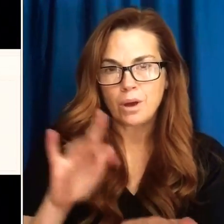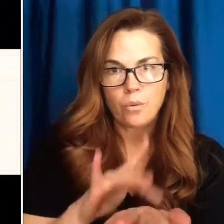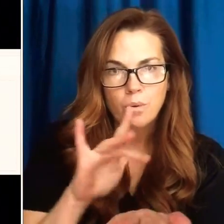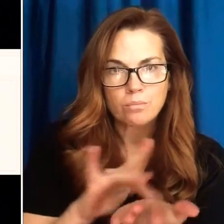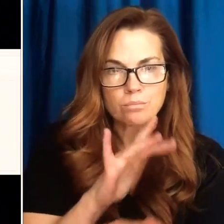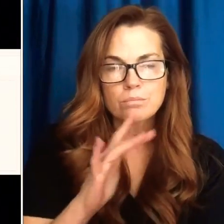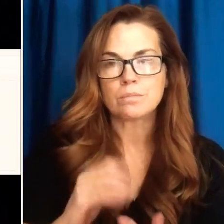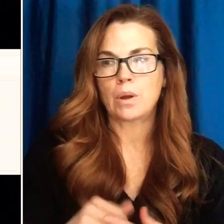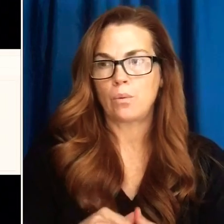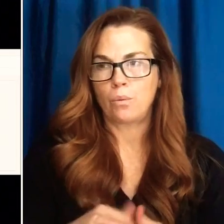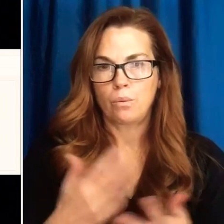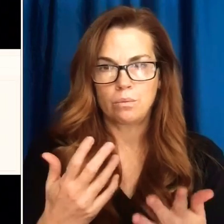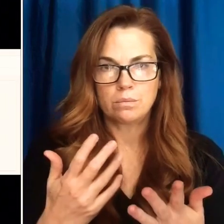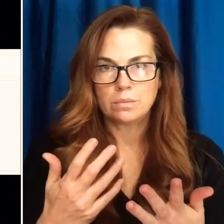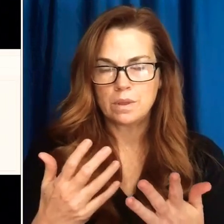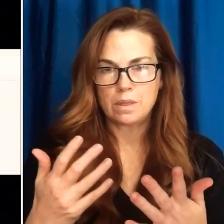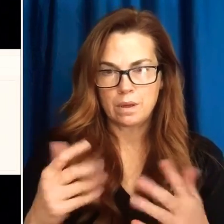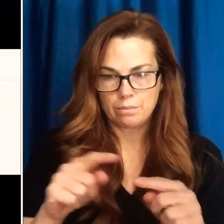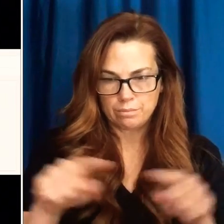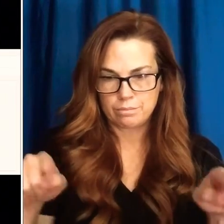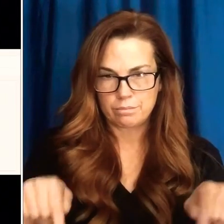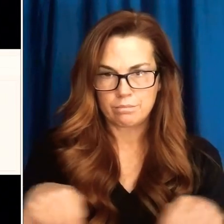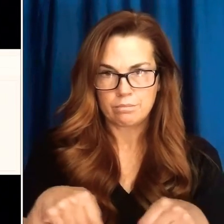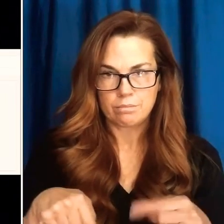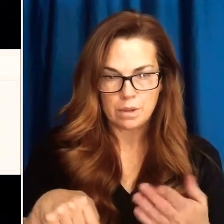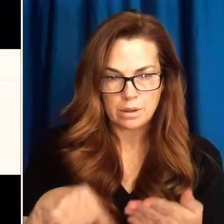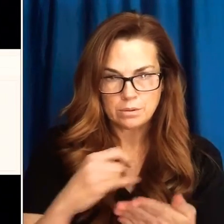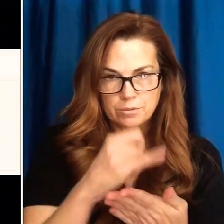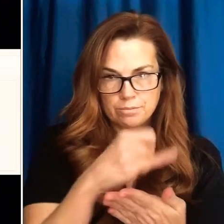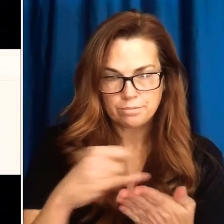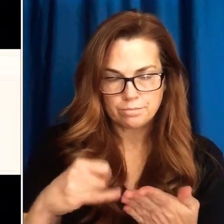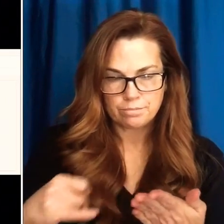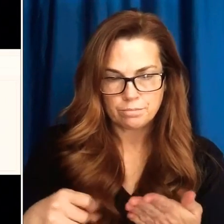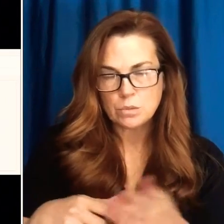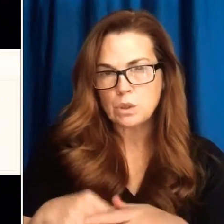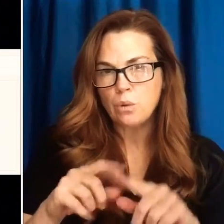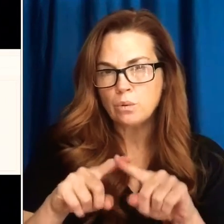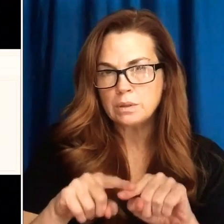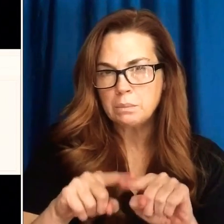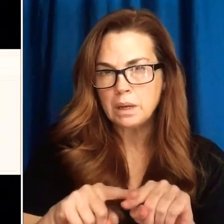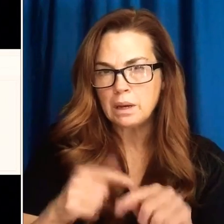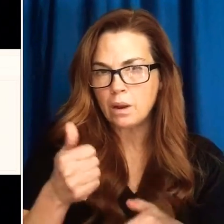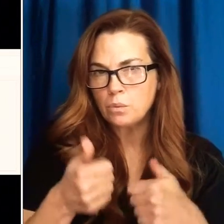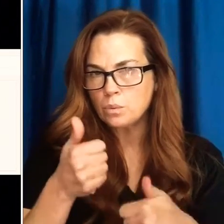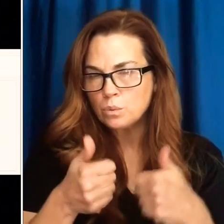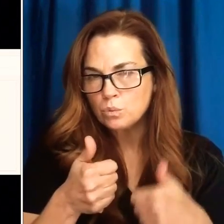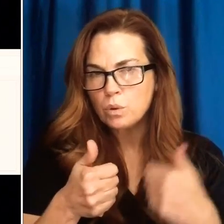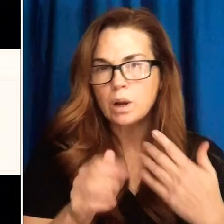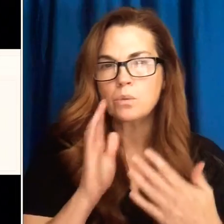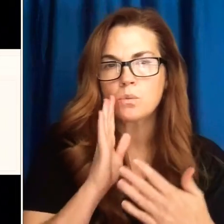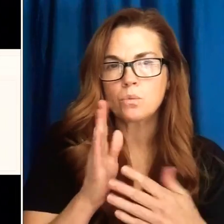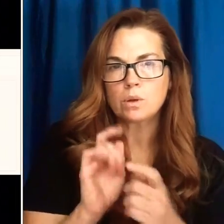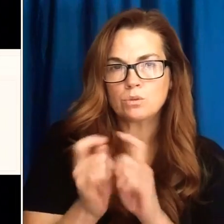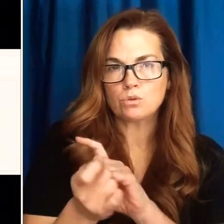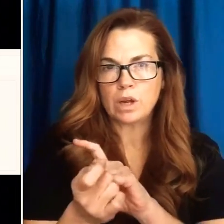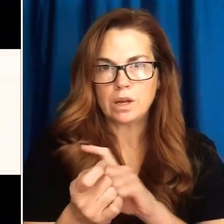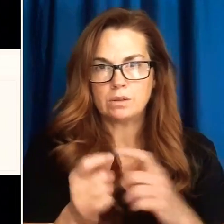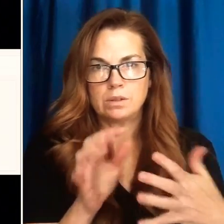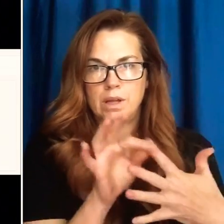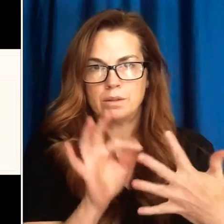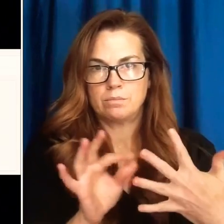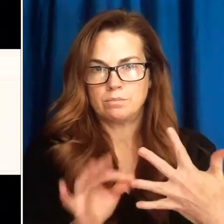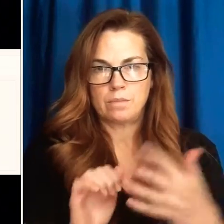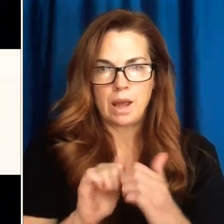on the device you're using, it's going to change the functionality of some of the menu items. So for instance, if you're using the pen or the